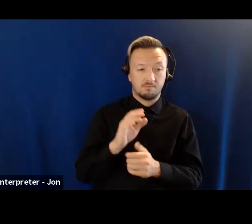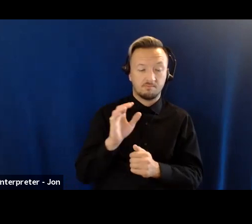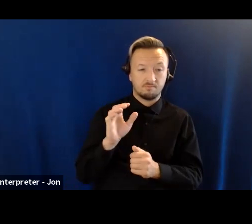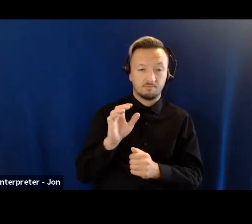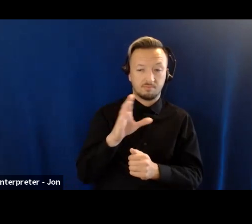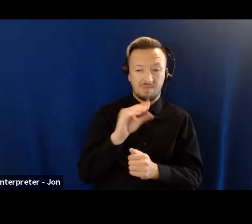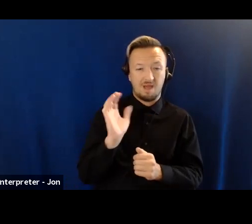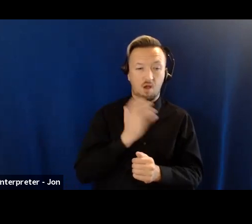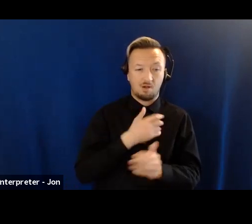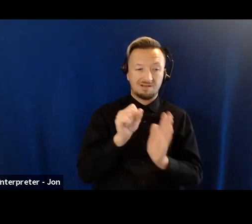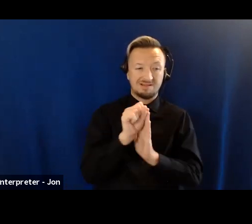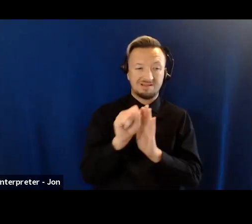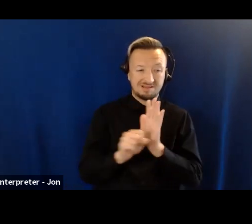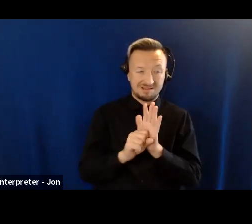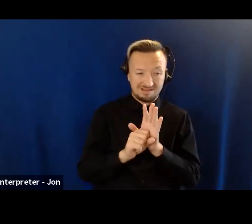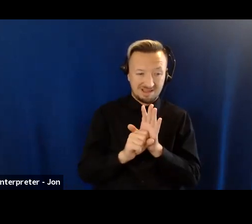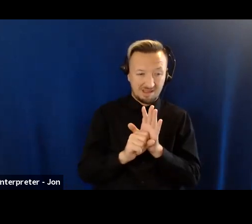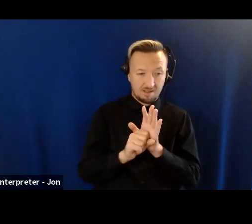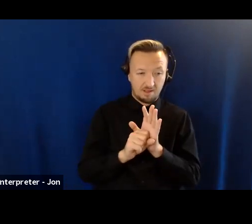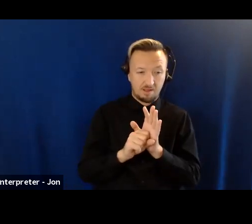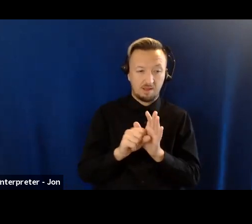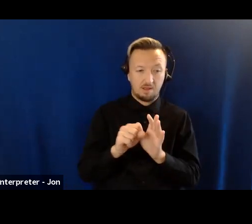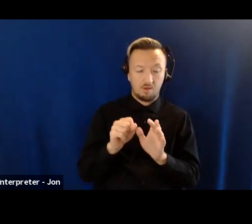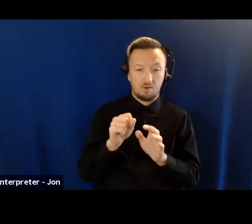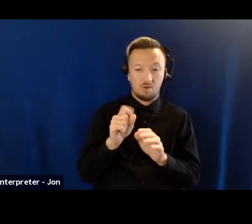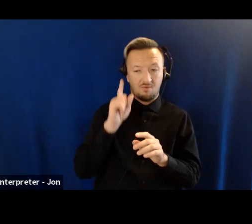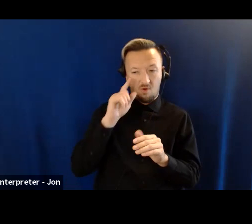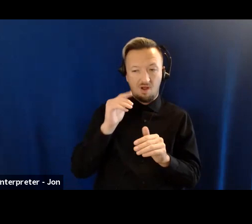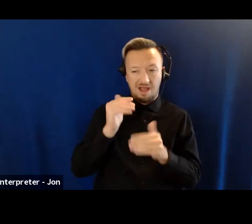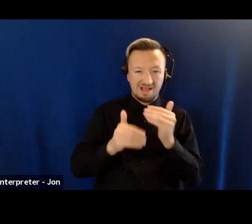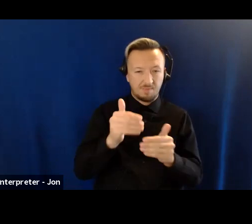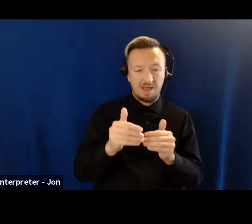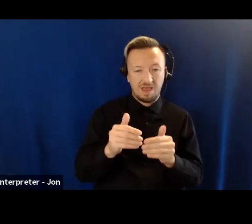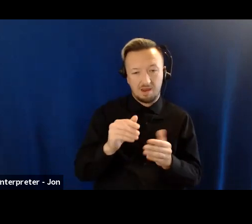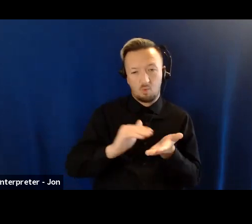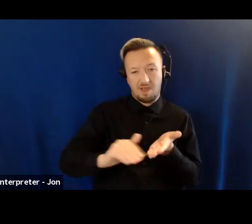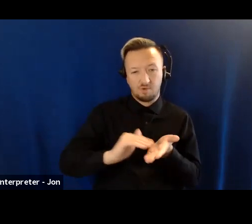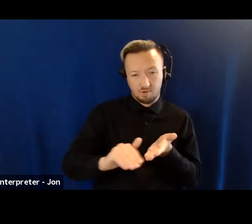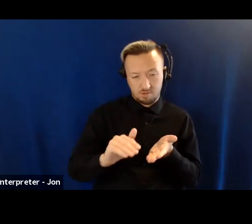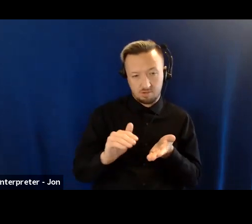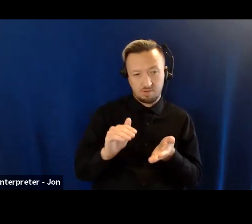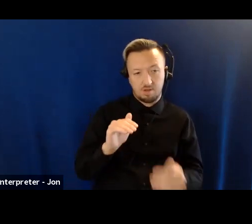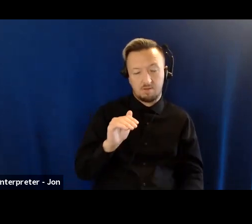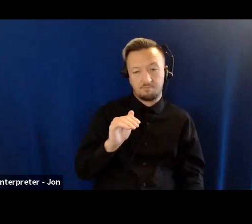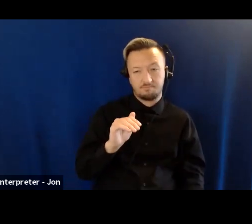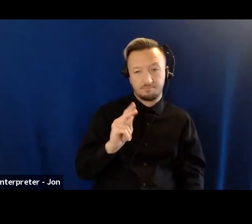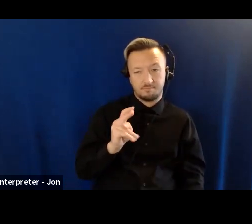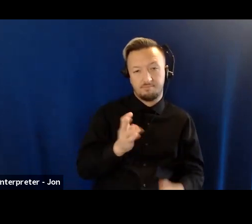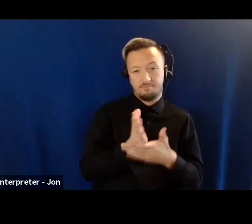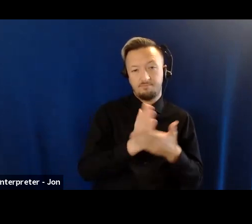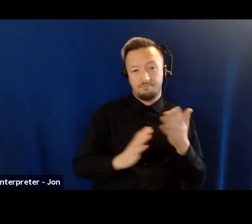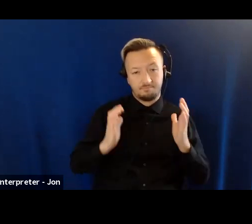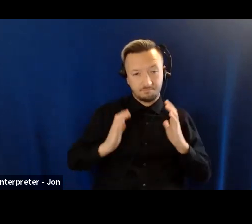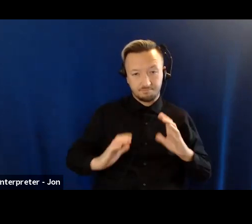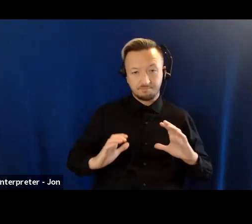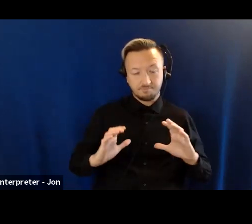our state to get expedited approval for waiver services. Some of the consumers are have not